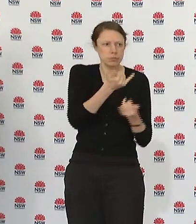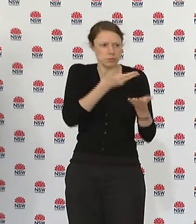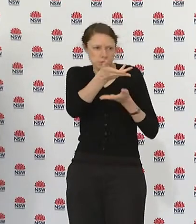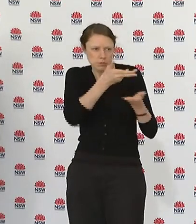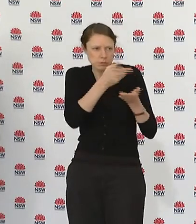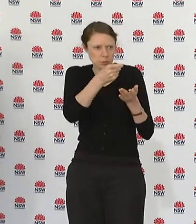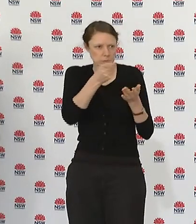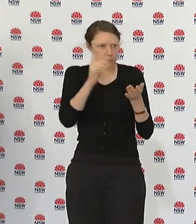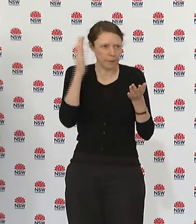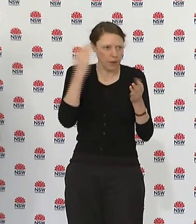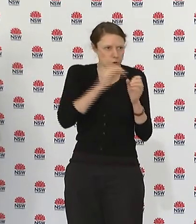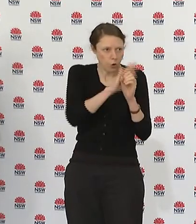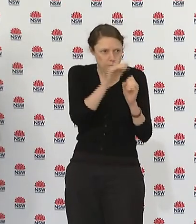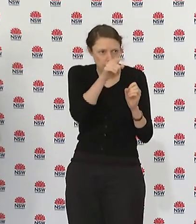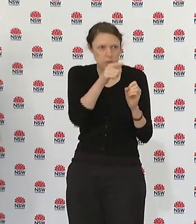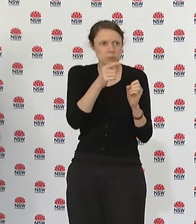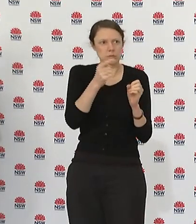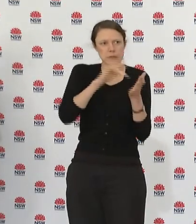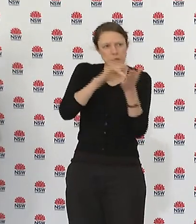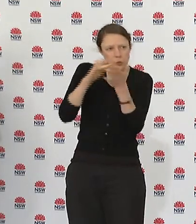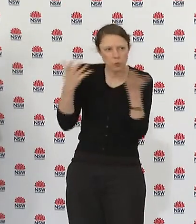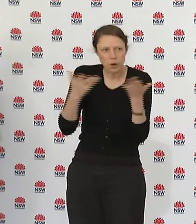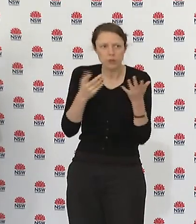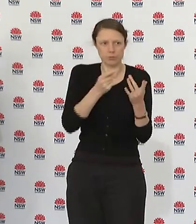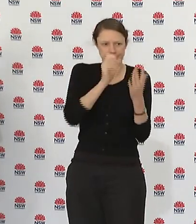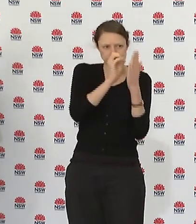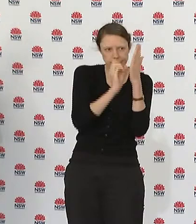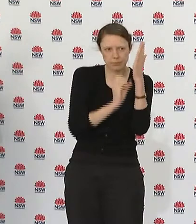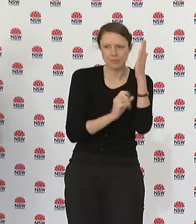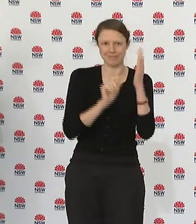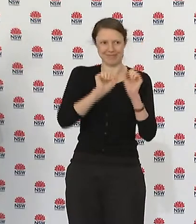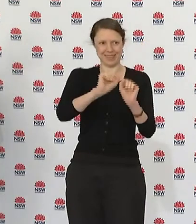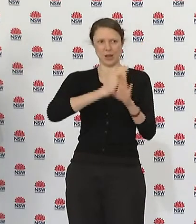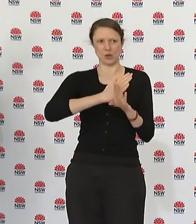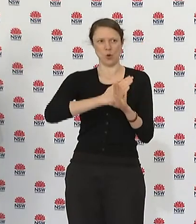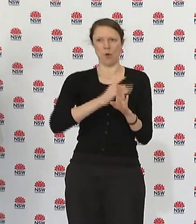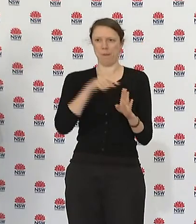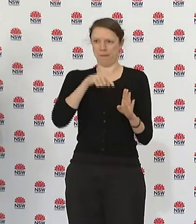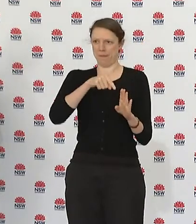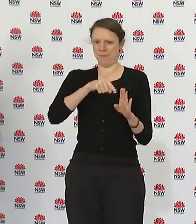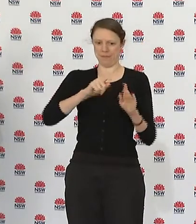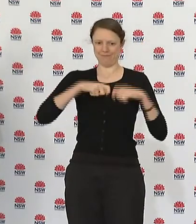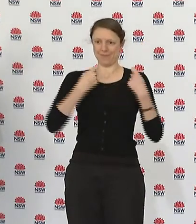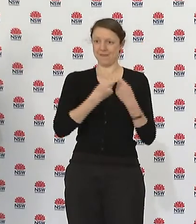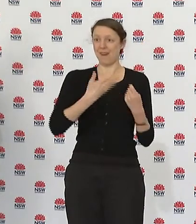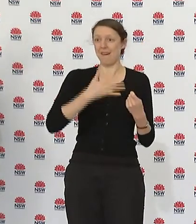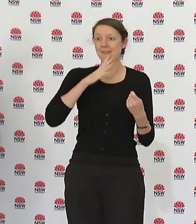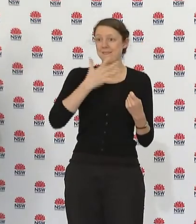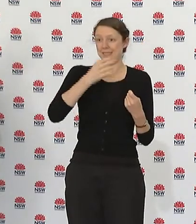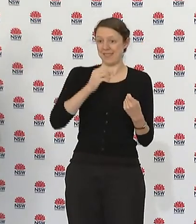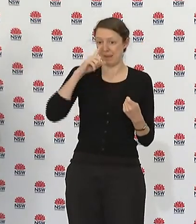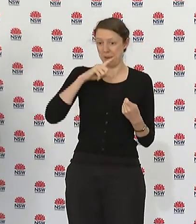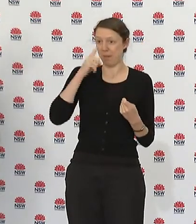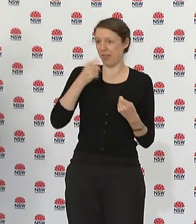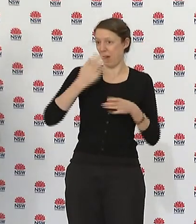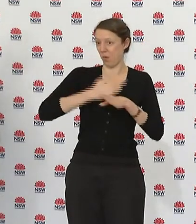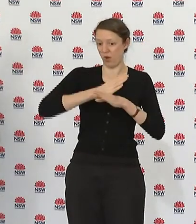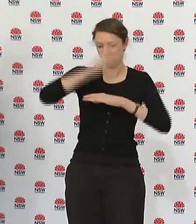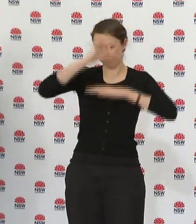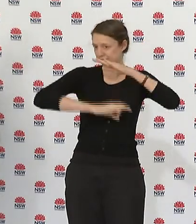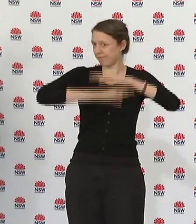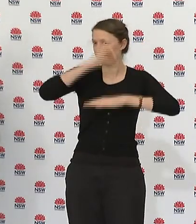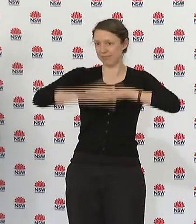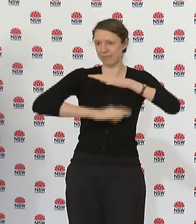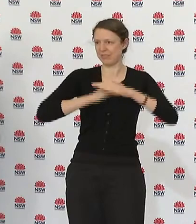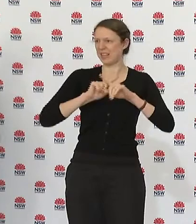but obviously they can't work 24 hours a day. So they have to be working in various shifts. We've had offers from a